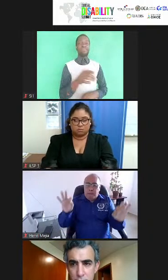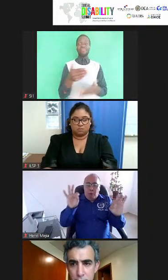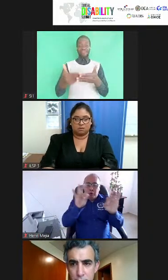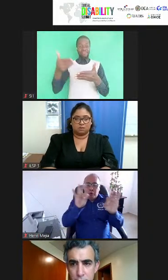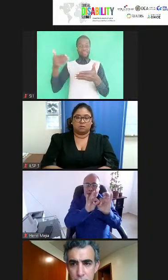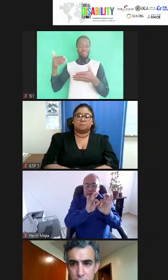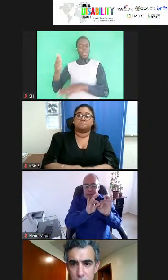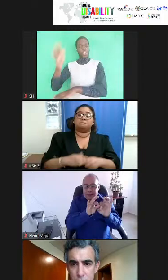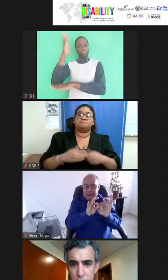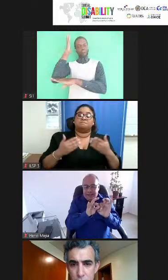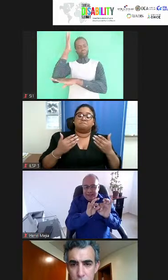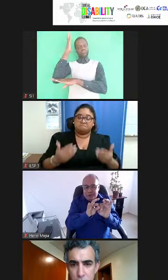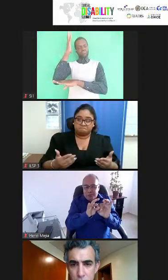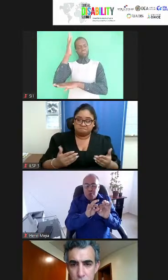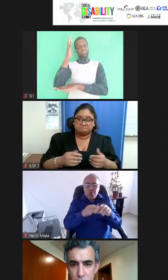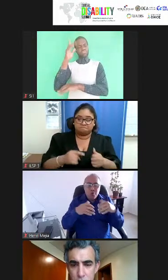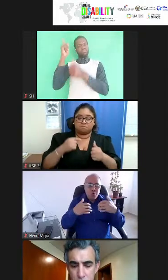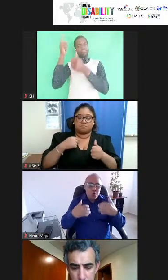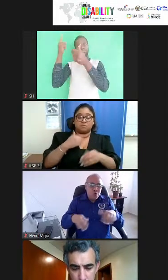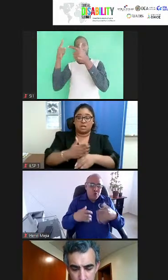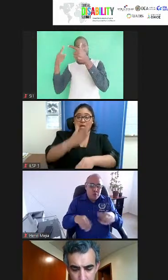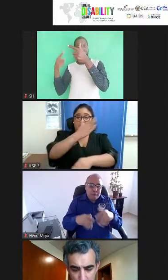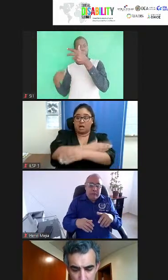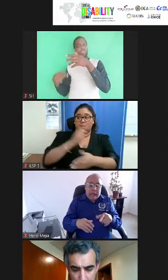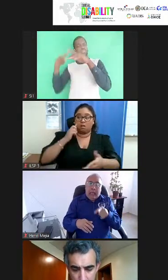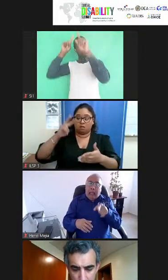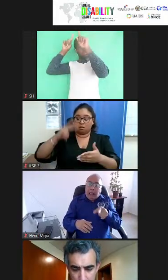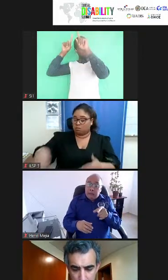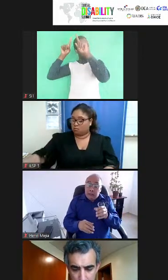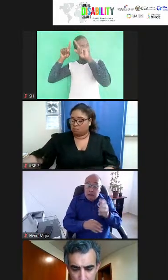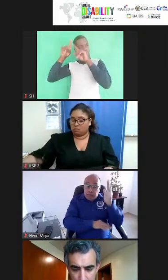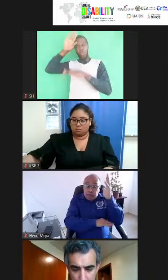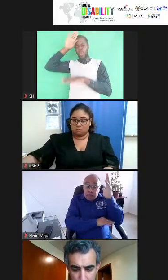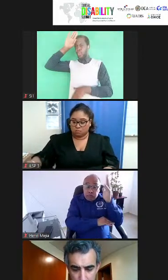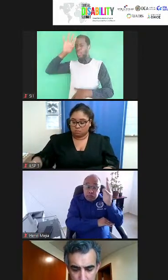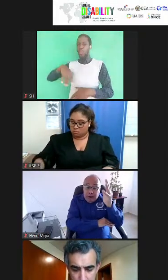say that all of the presentations have been very important